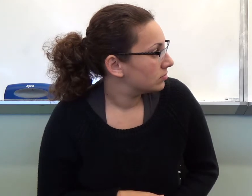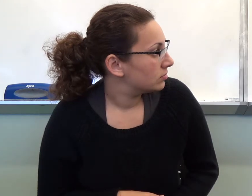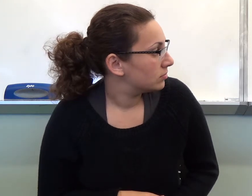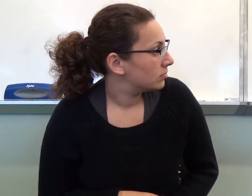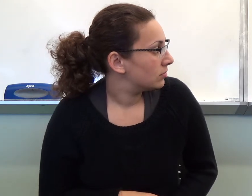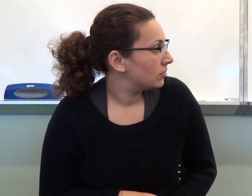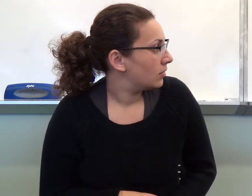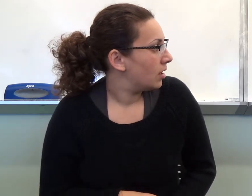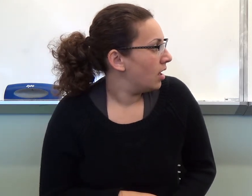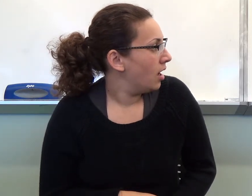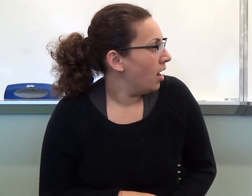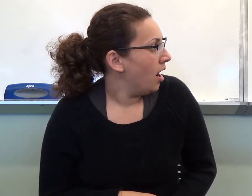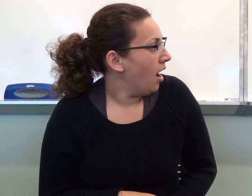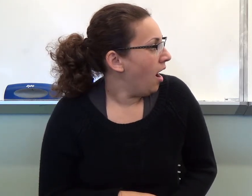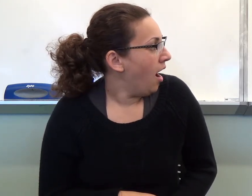15,600?